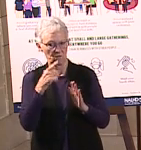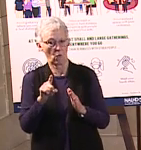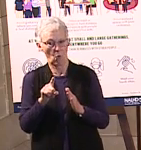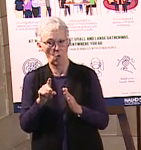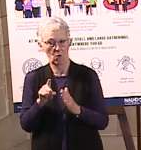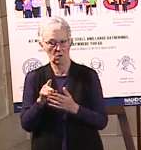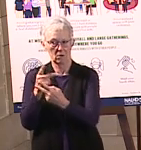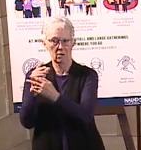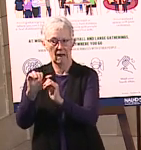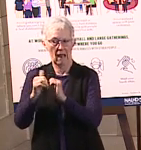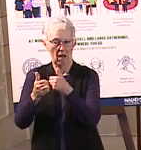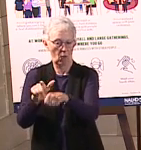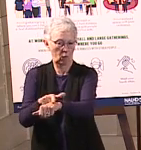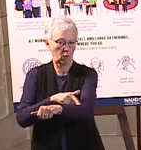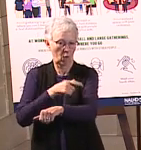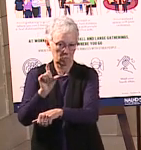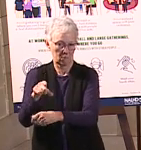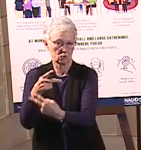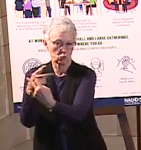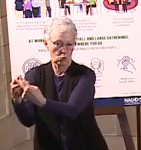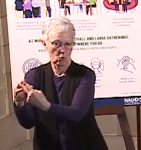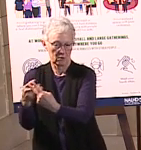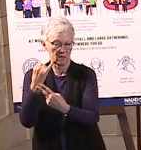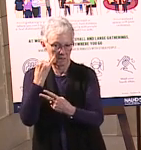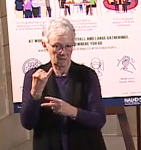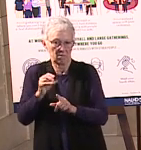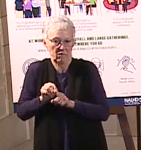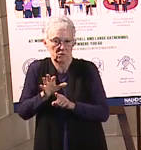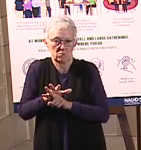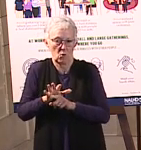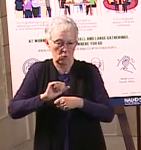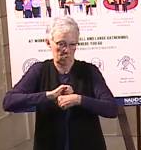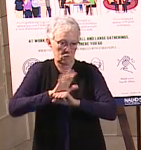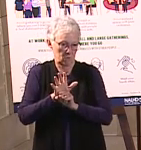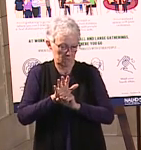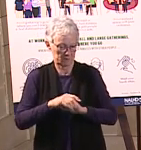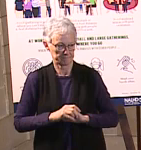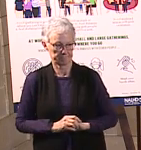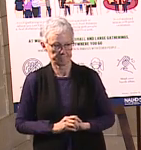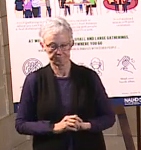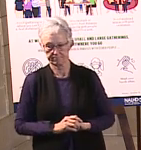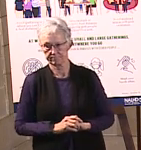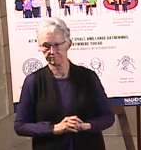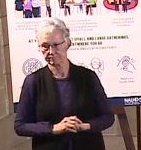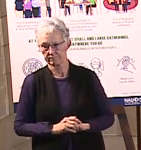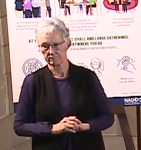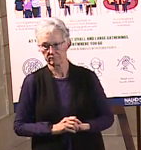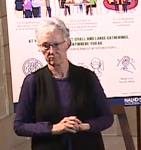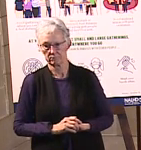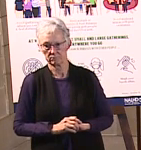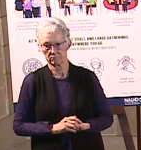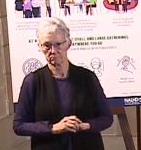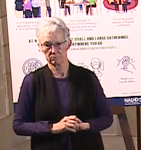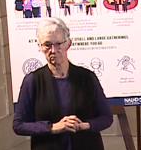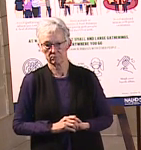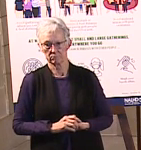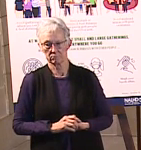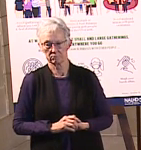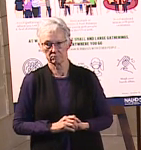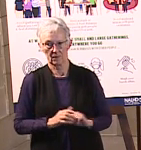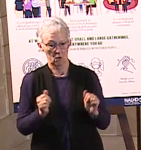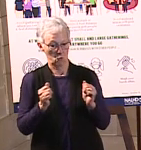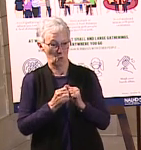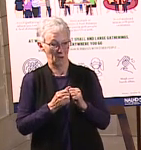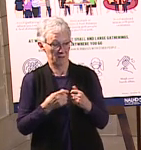Next, one of the things that we know with the pandemic is that the hospitality